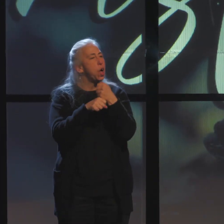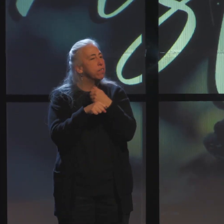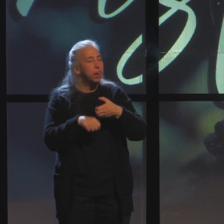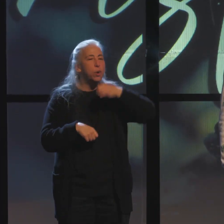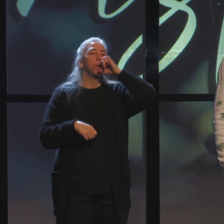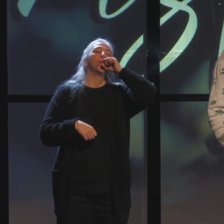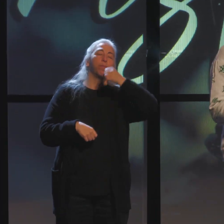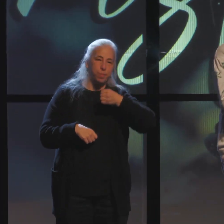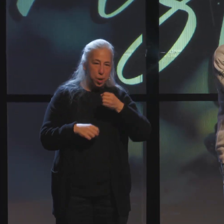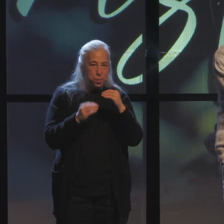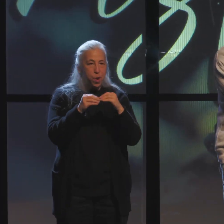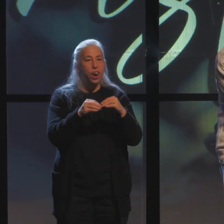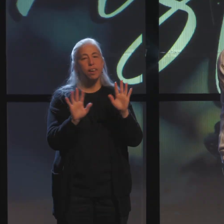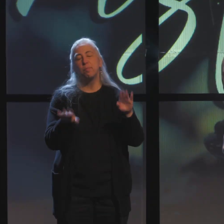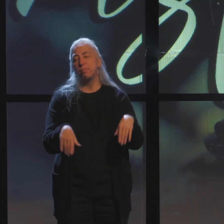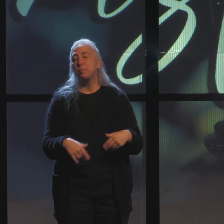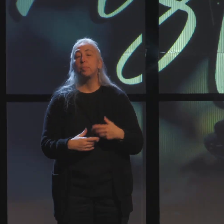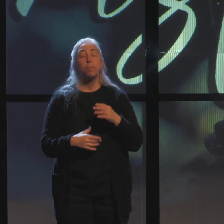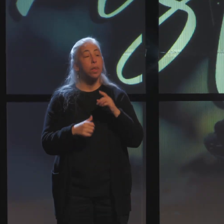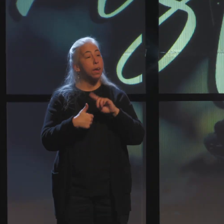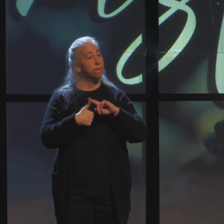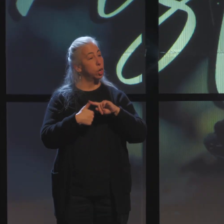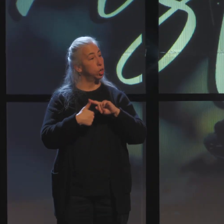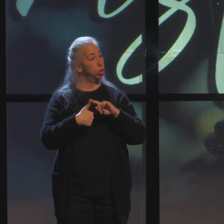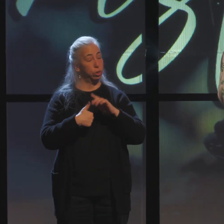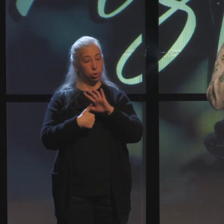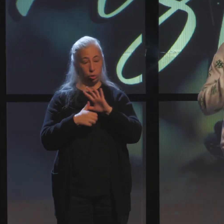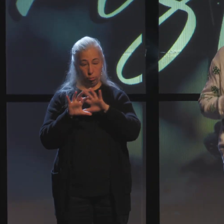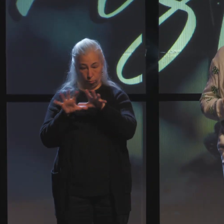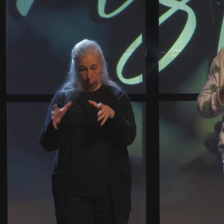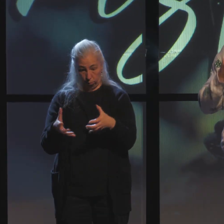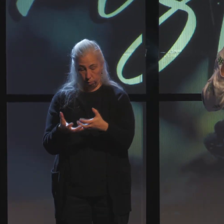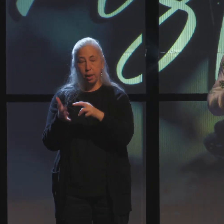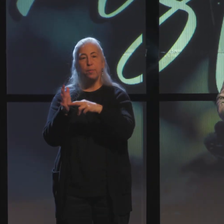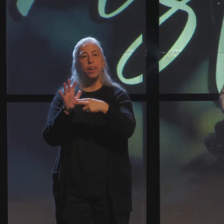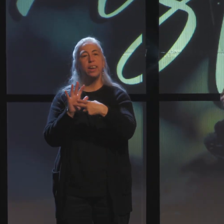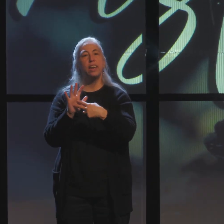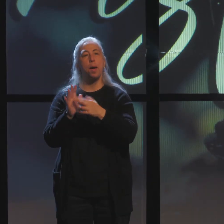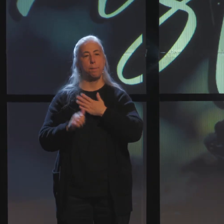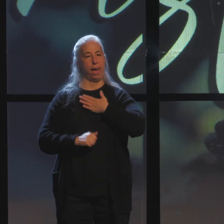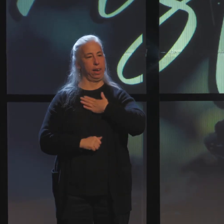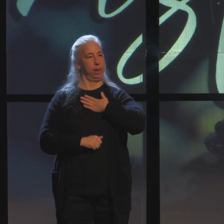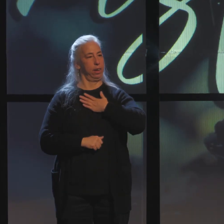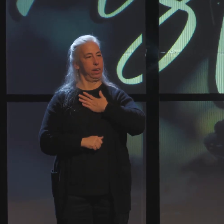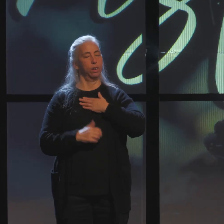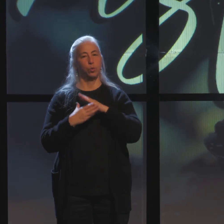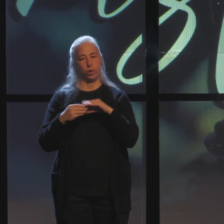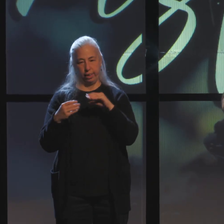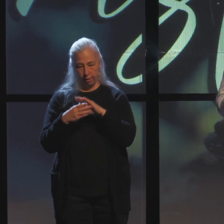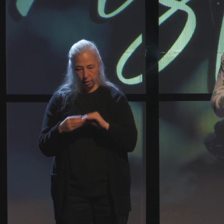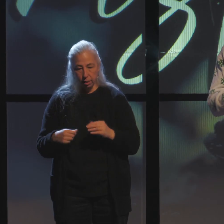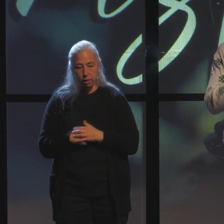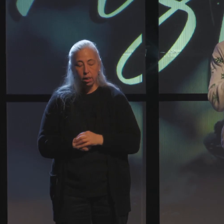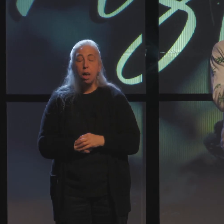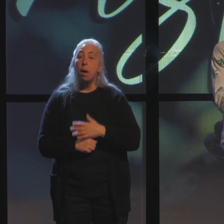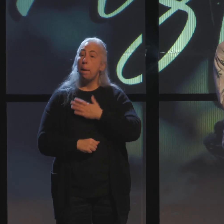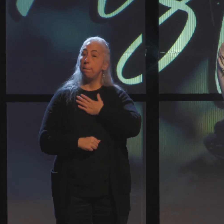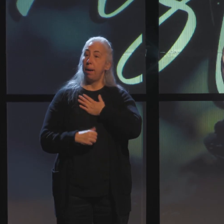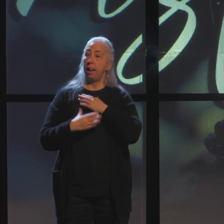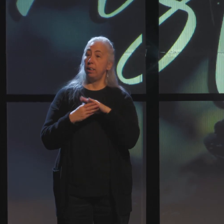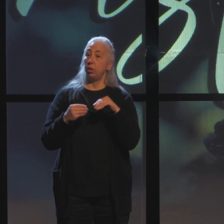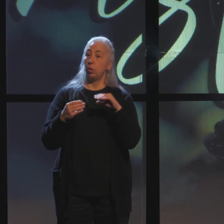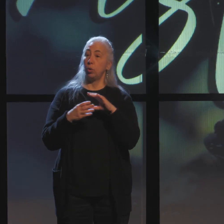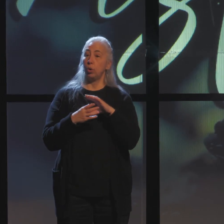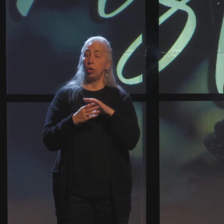coffee, whatever it might be. But that first dome of meaning is what we call my story. Now, my story is the collection